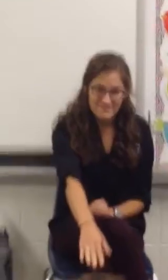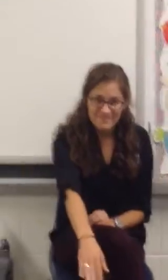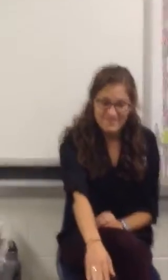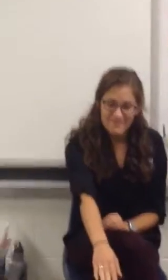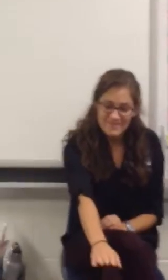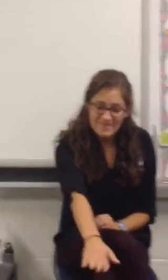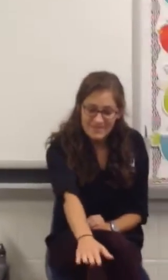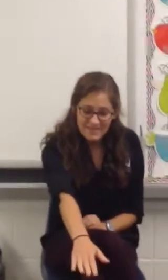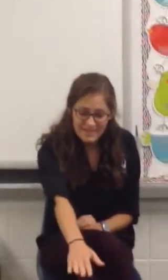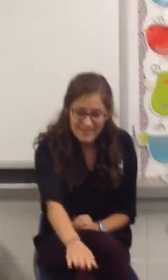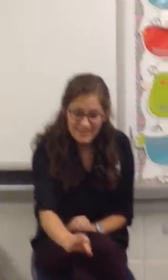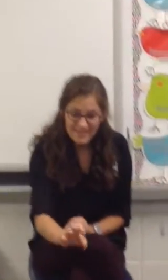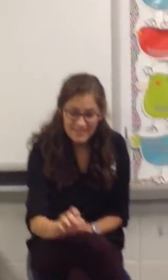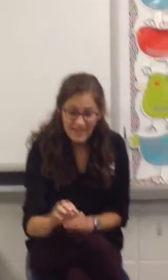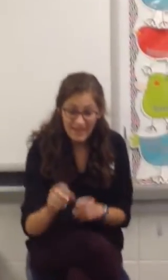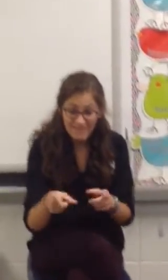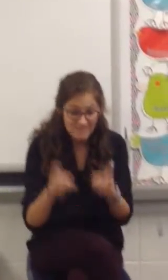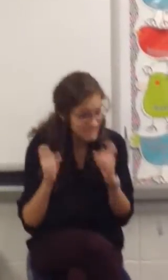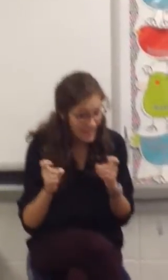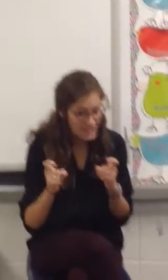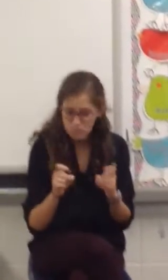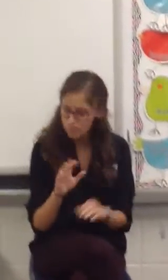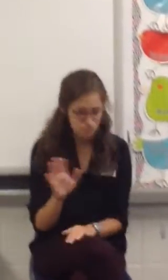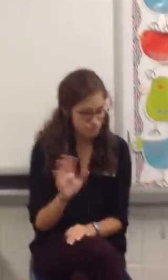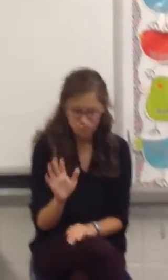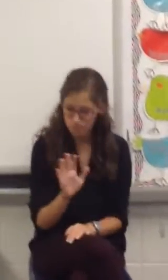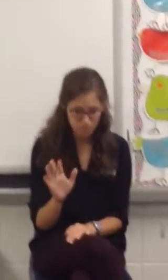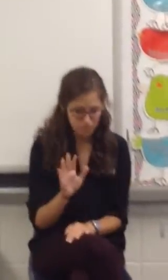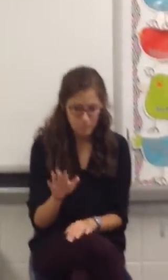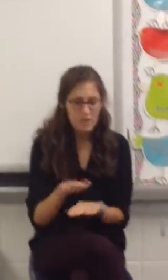finish making this town together, and